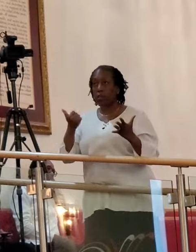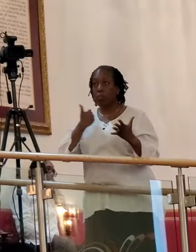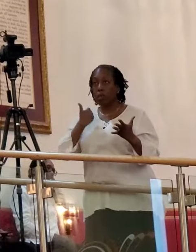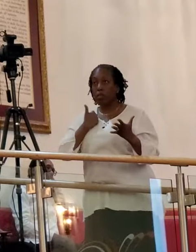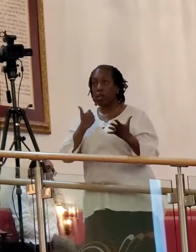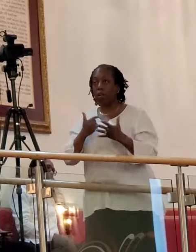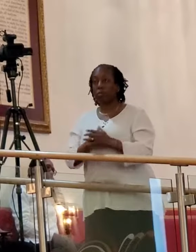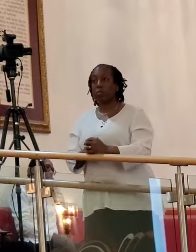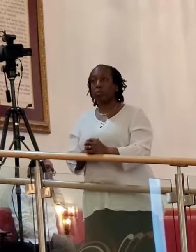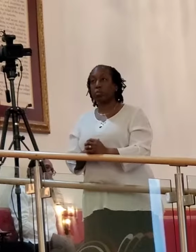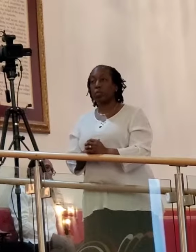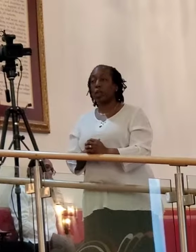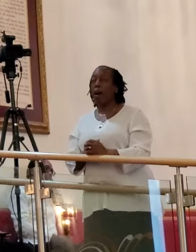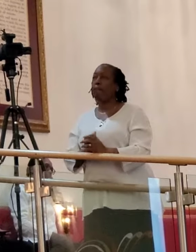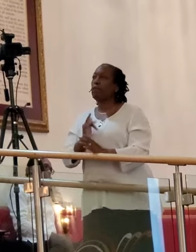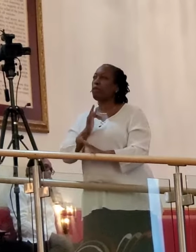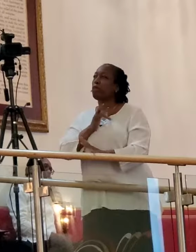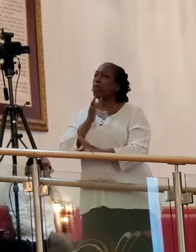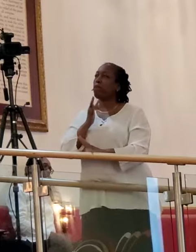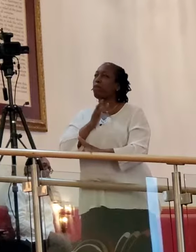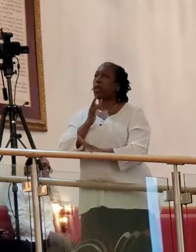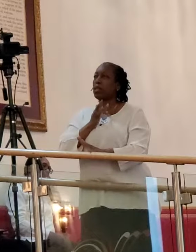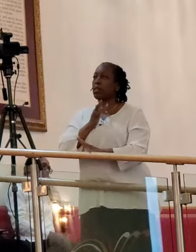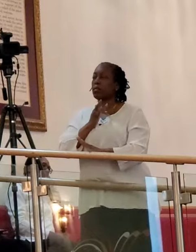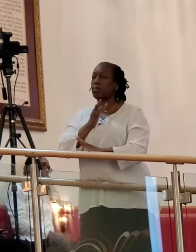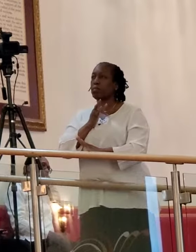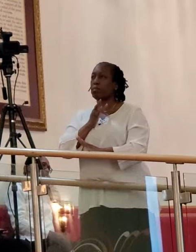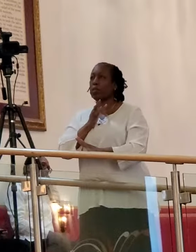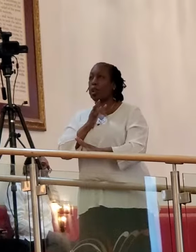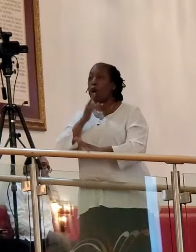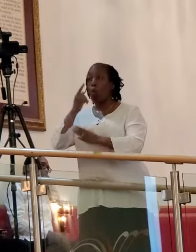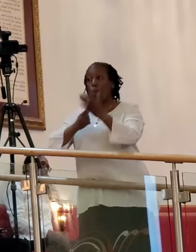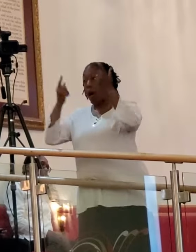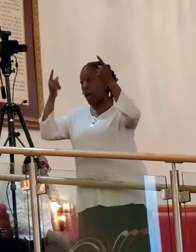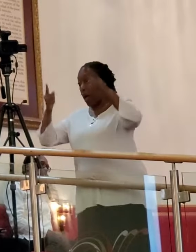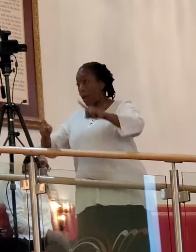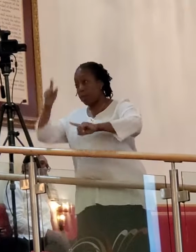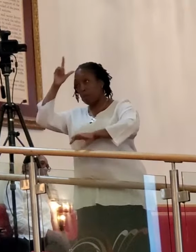of sensing and seeing the backlash of what happens when a man of God stands in